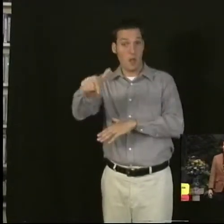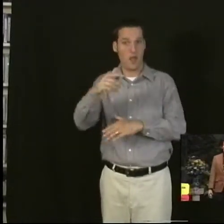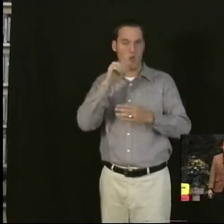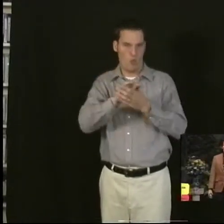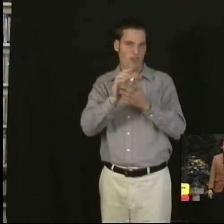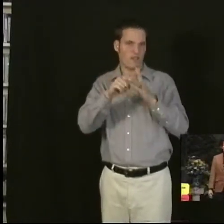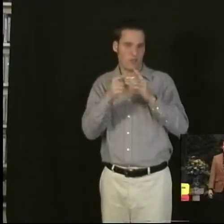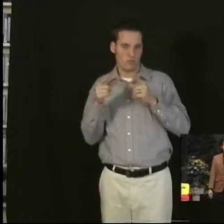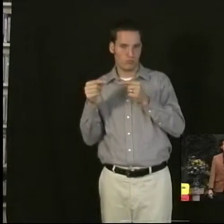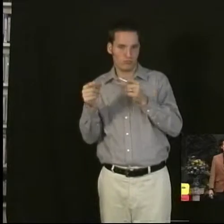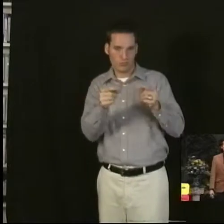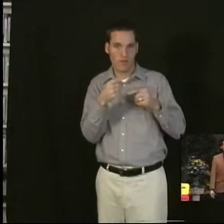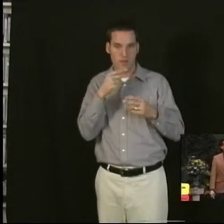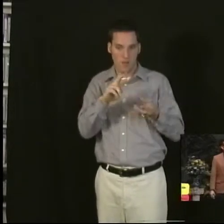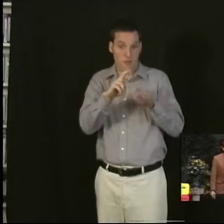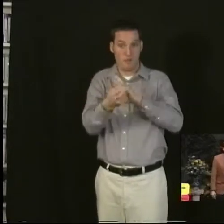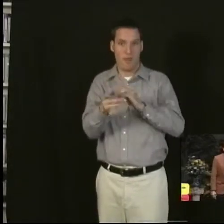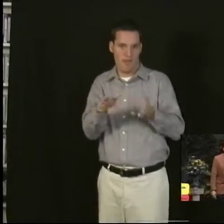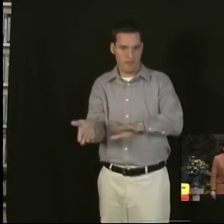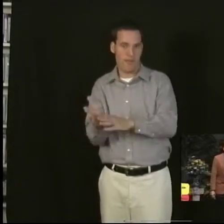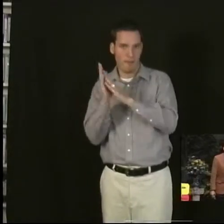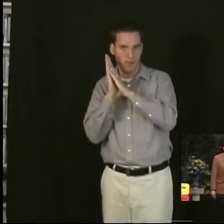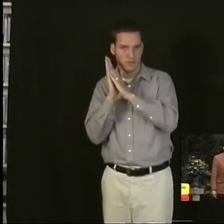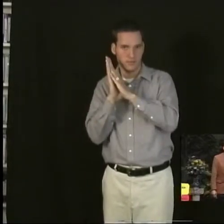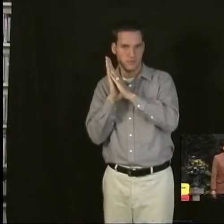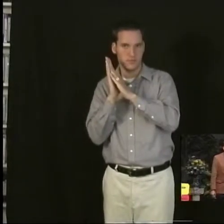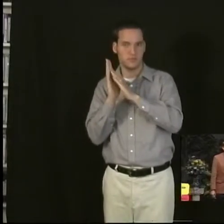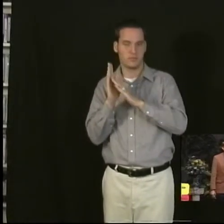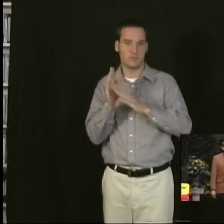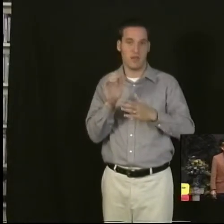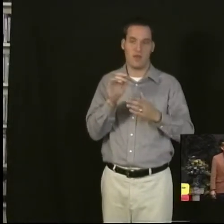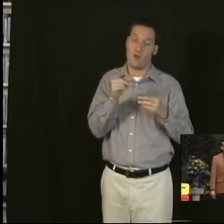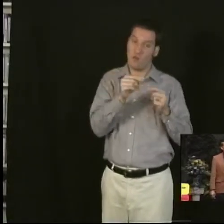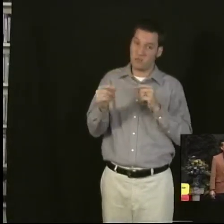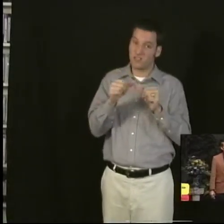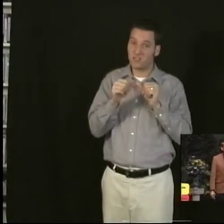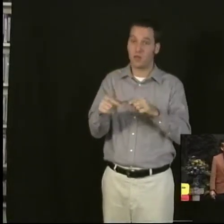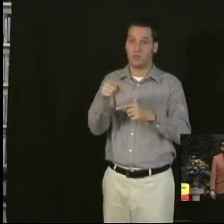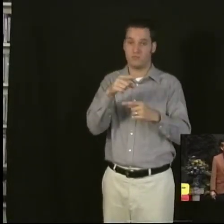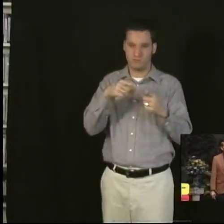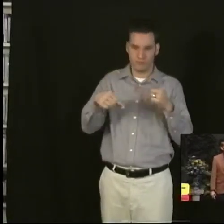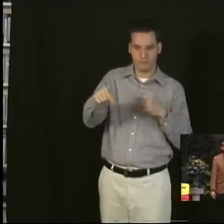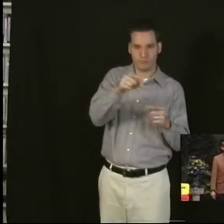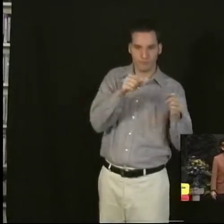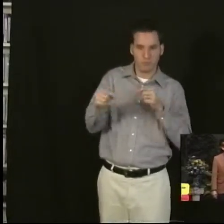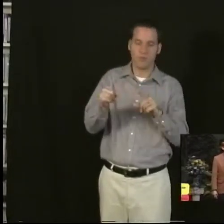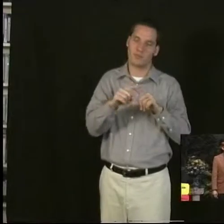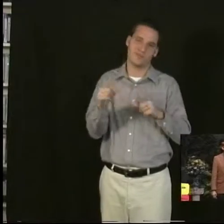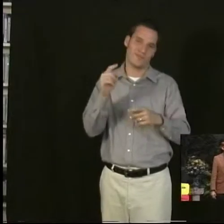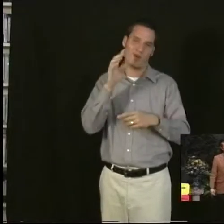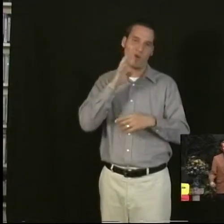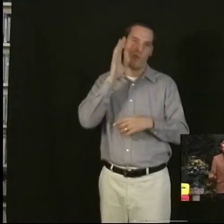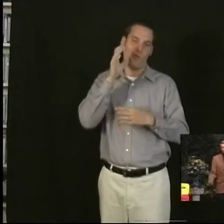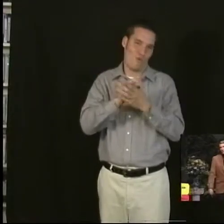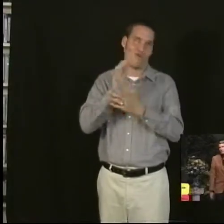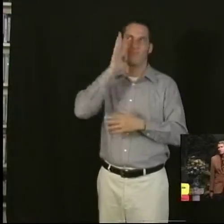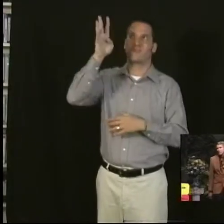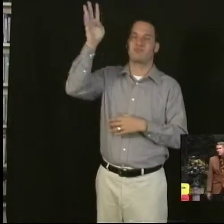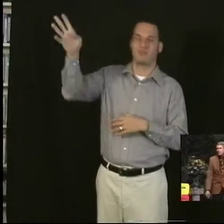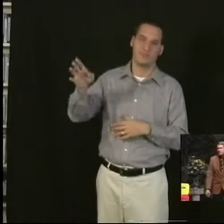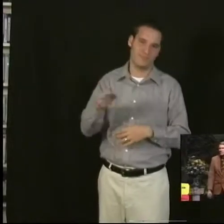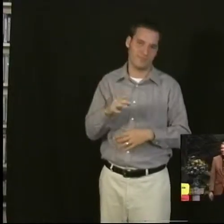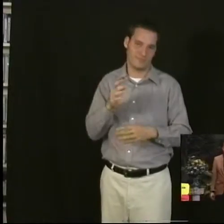started the rumor that he repented on his deathbed. That rumor still circulates today, but apparently his wife made up the whole thing. Nobody knows for sure,